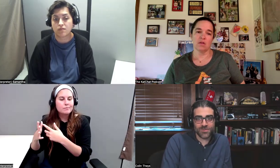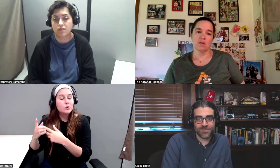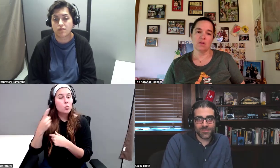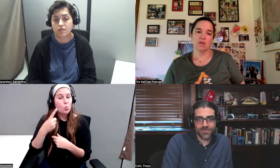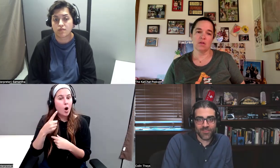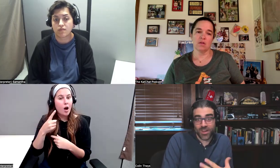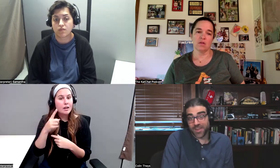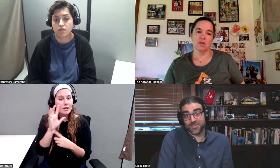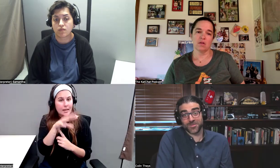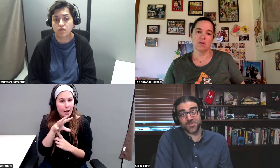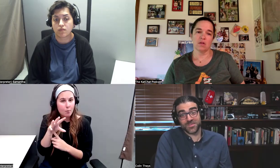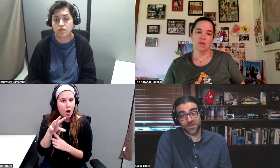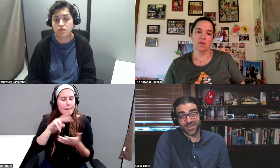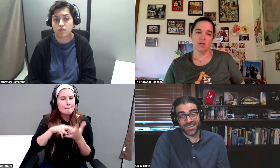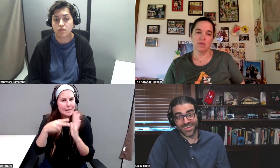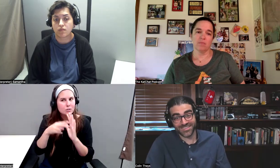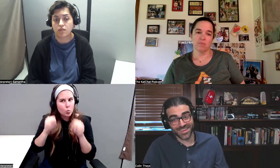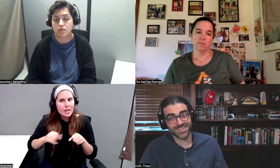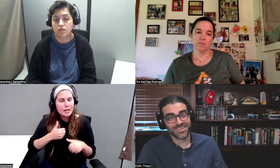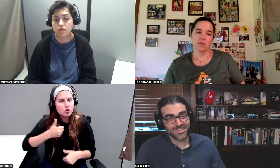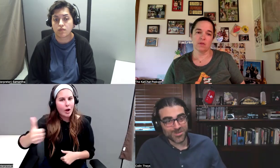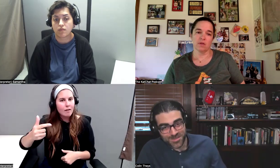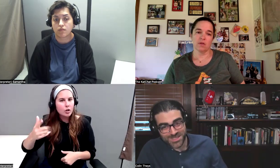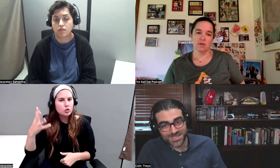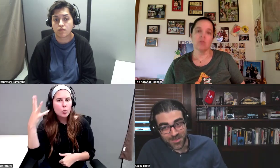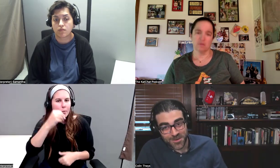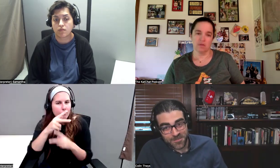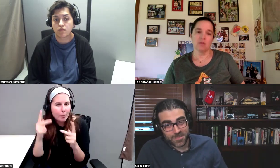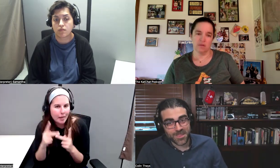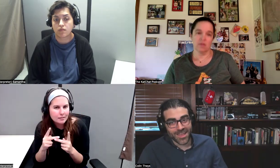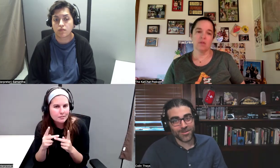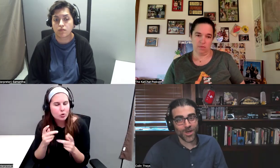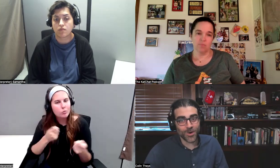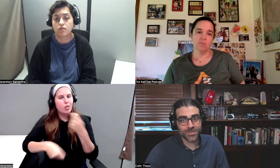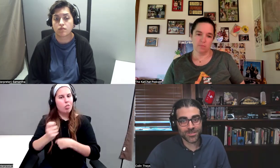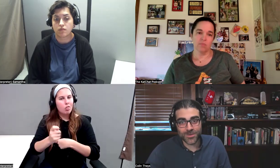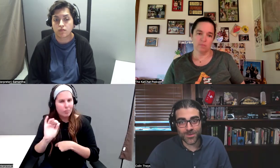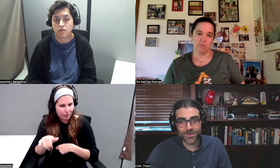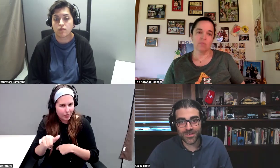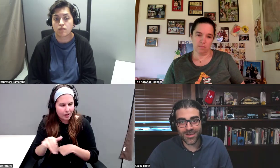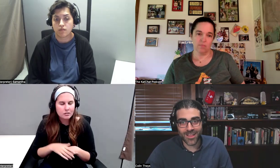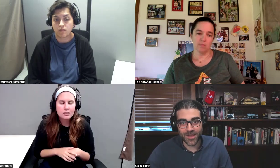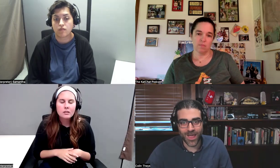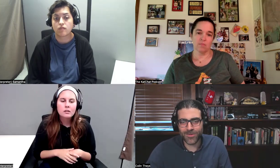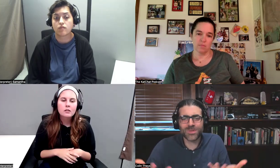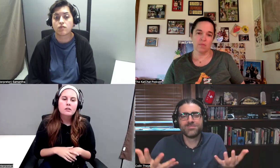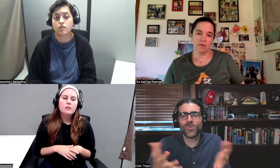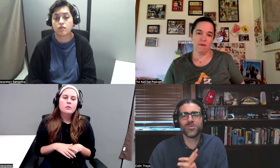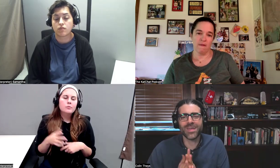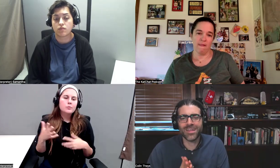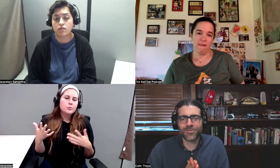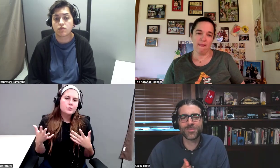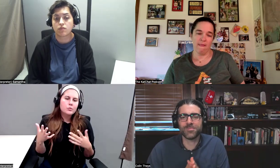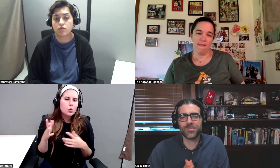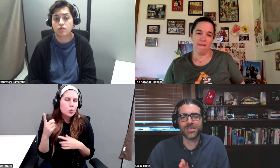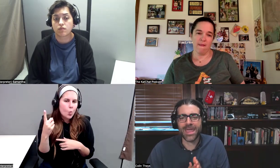would shoot I shot a lot of Christmas movies, right? And it's like you shoot them in the summer and you go to like I was one